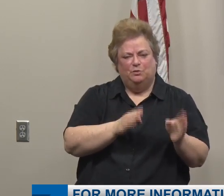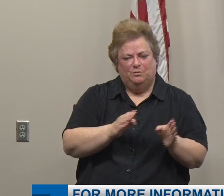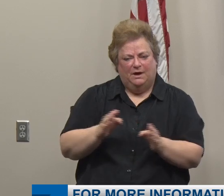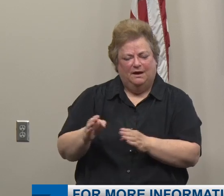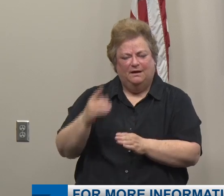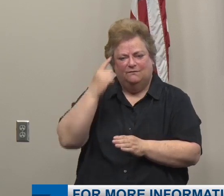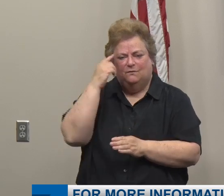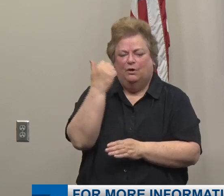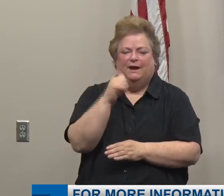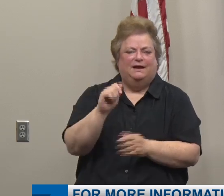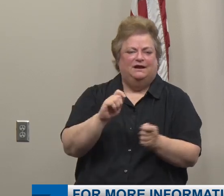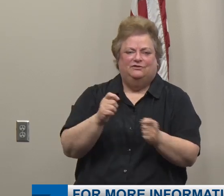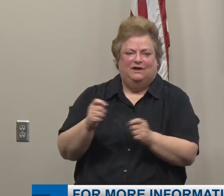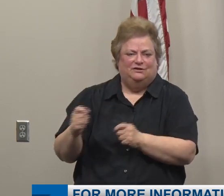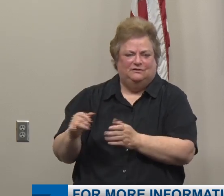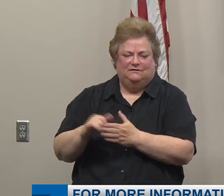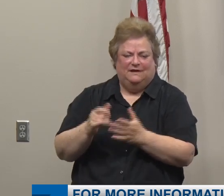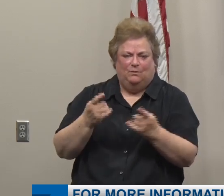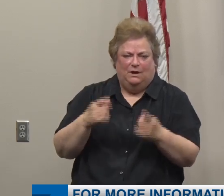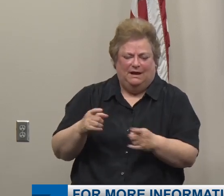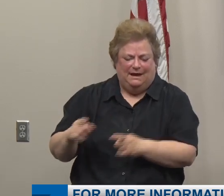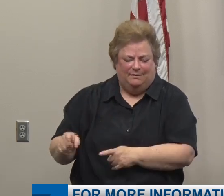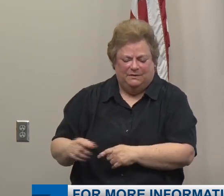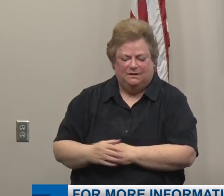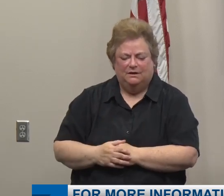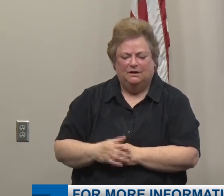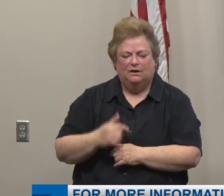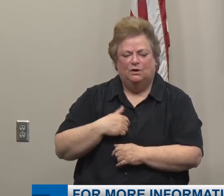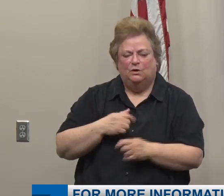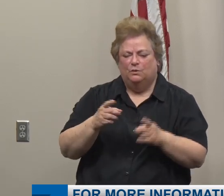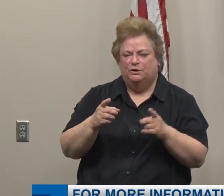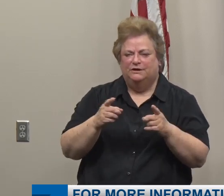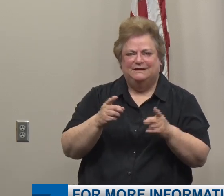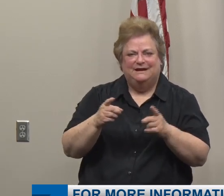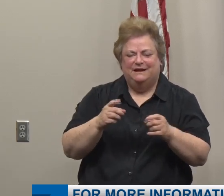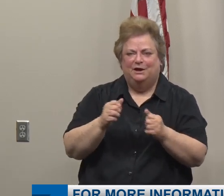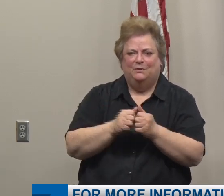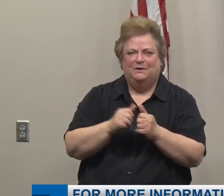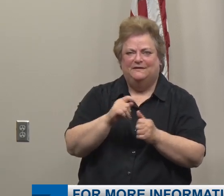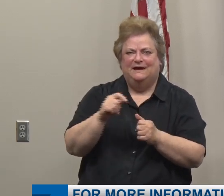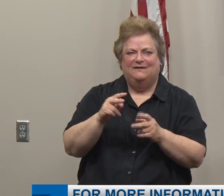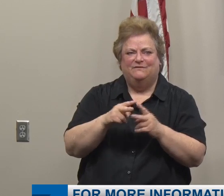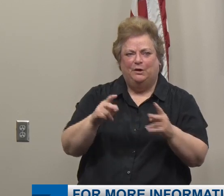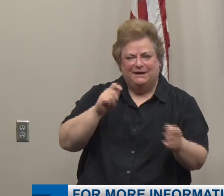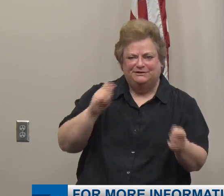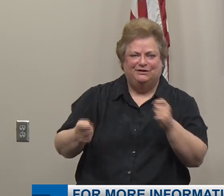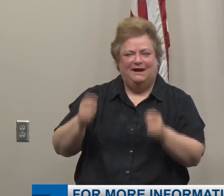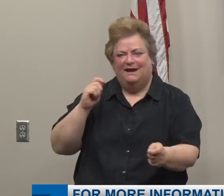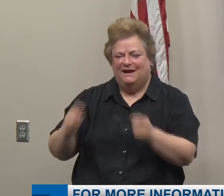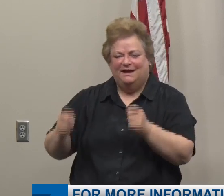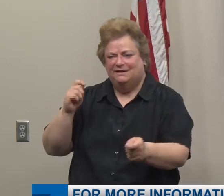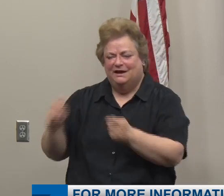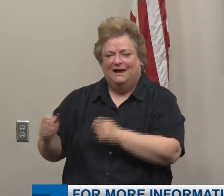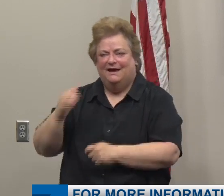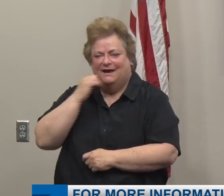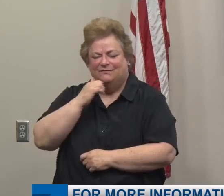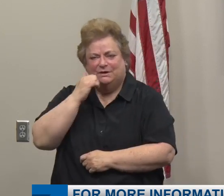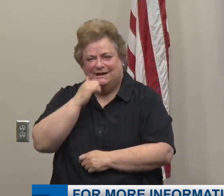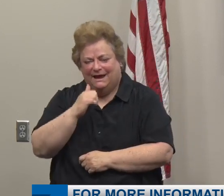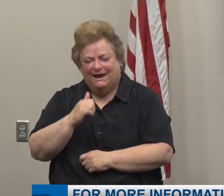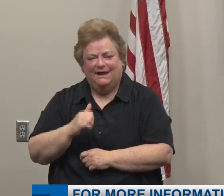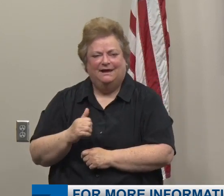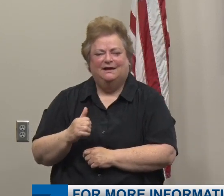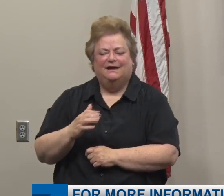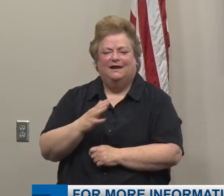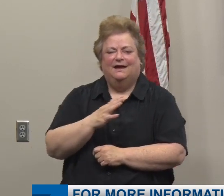for any changes that may be coming we of course are having to deal with a really fluid rapidly evolving situation and the data changes so much day to day as